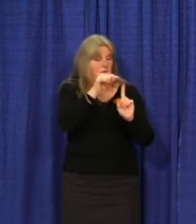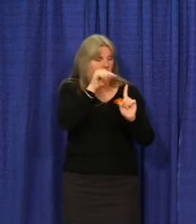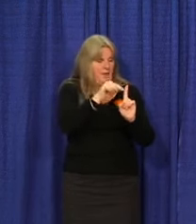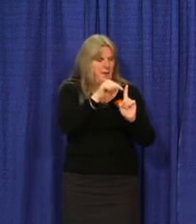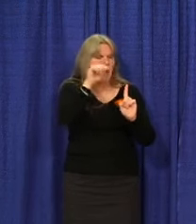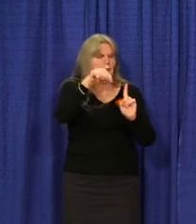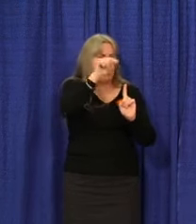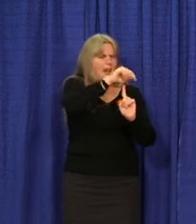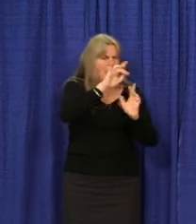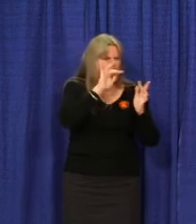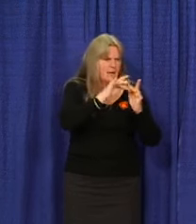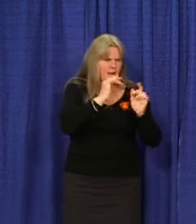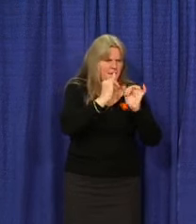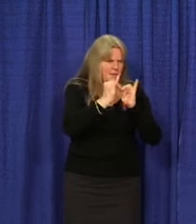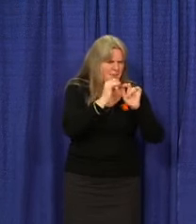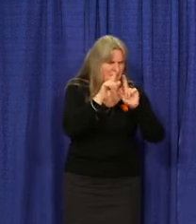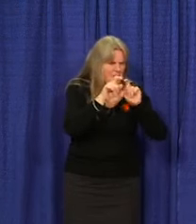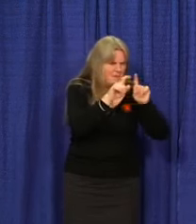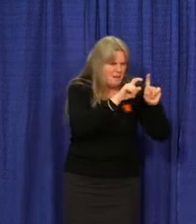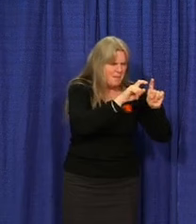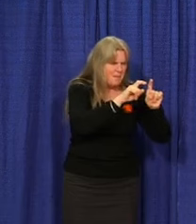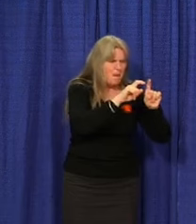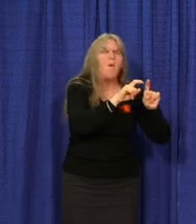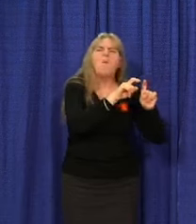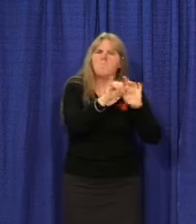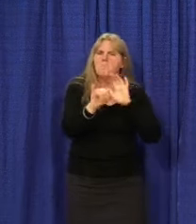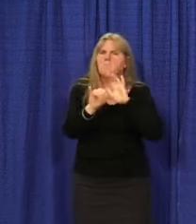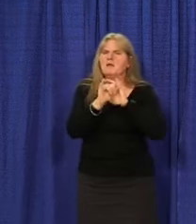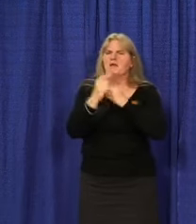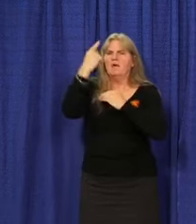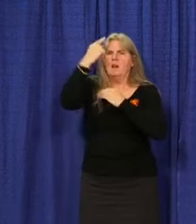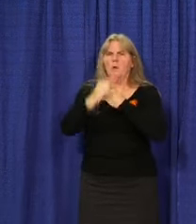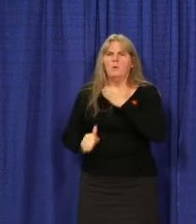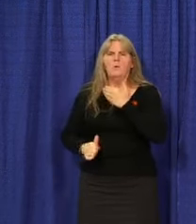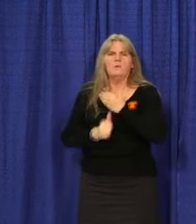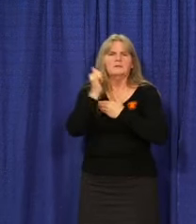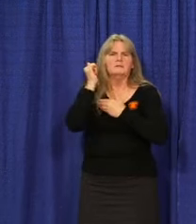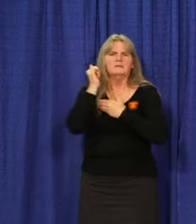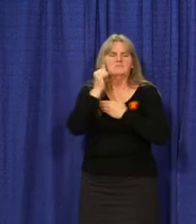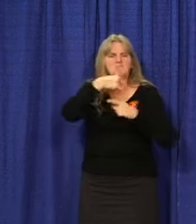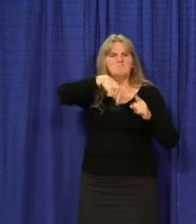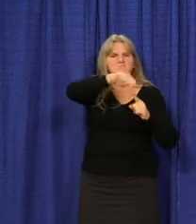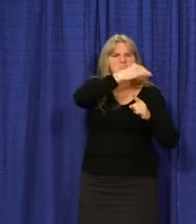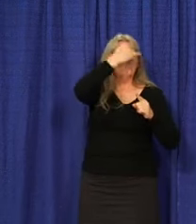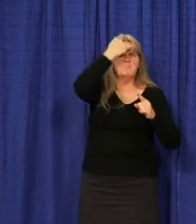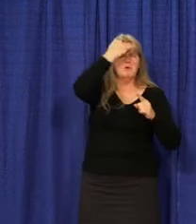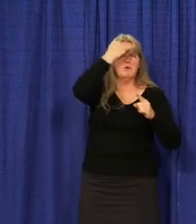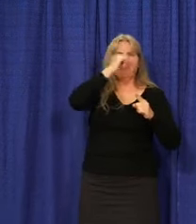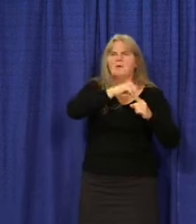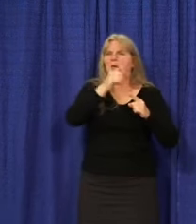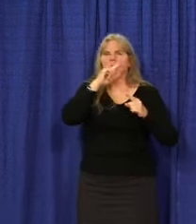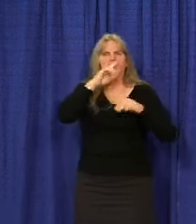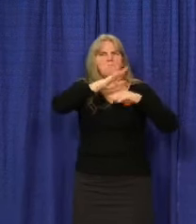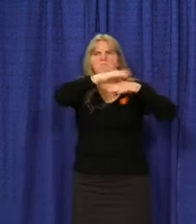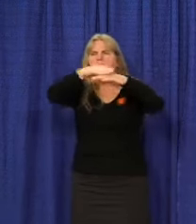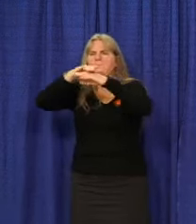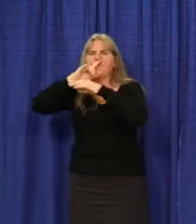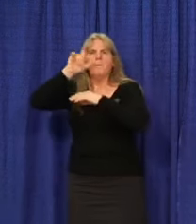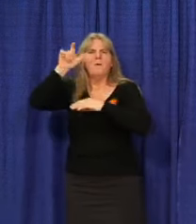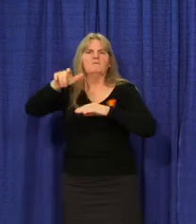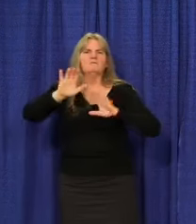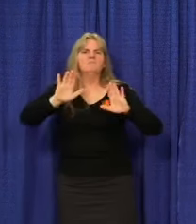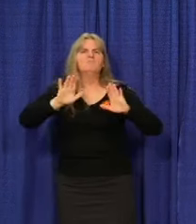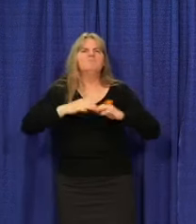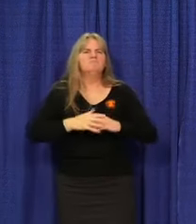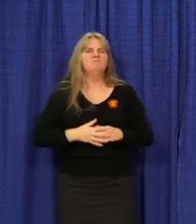we could provide that assurance around the low risk of exposure to anyone other than this individual's direct contacts.